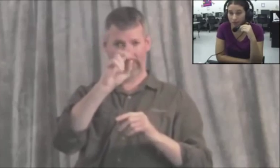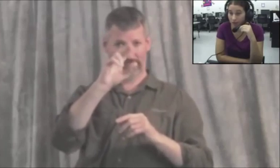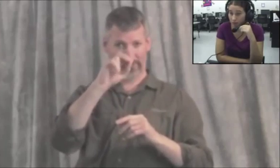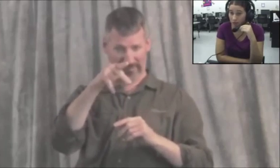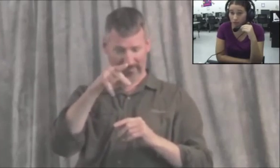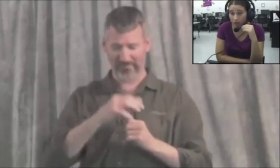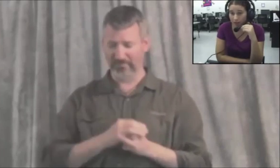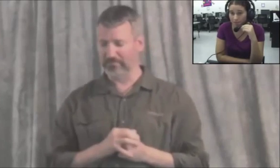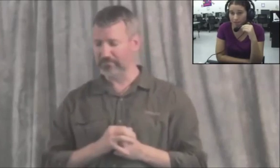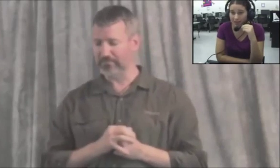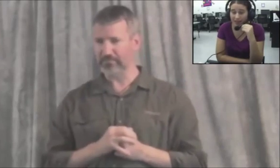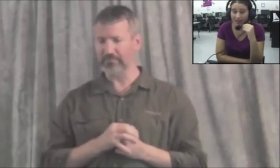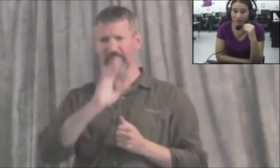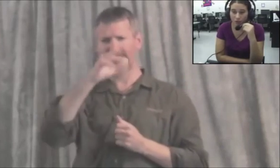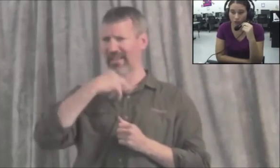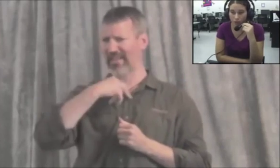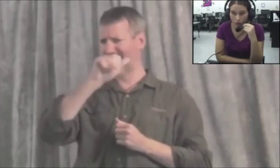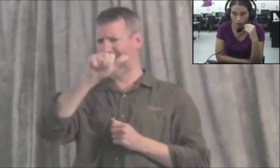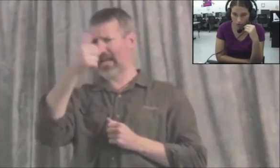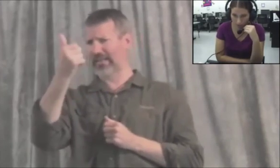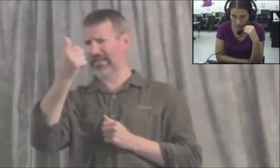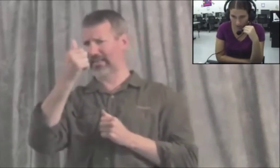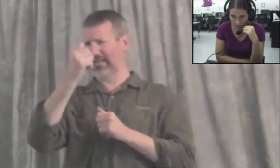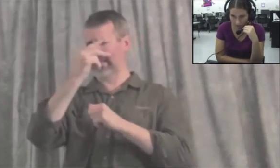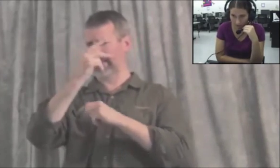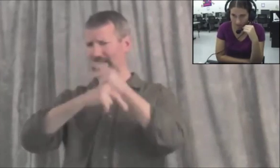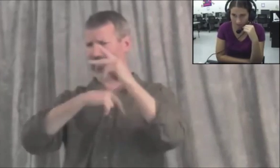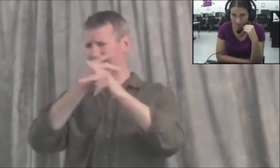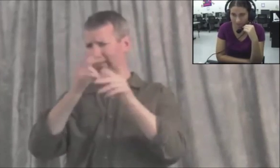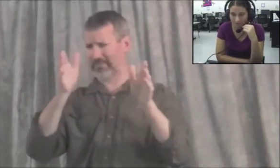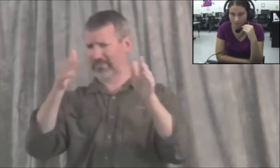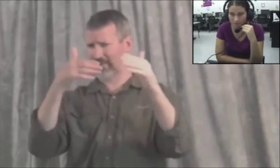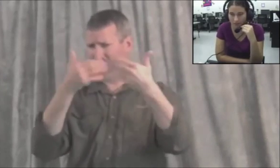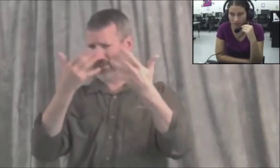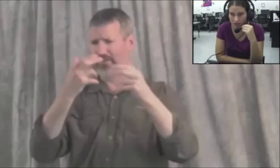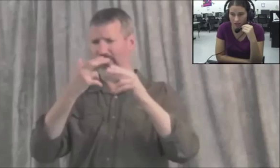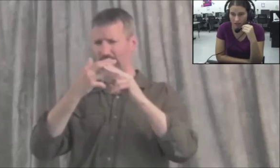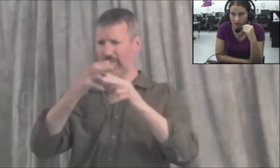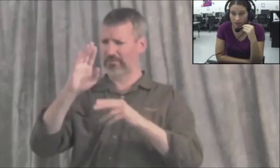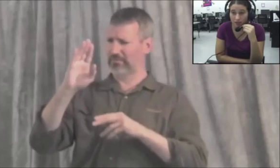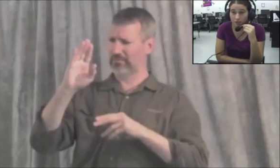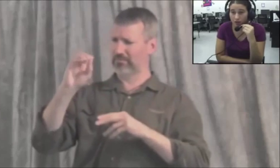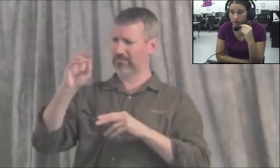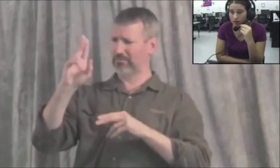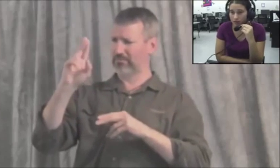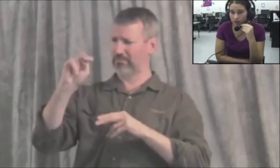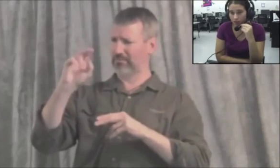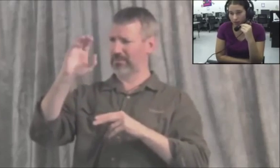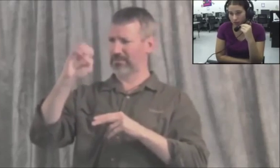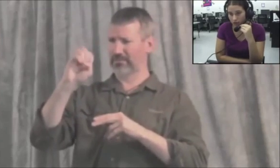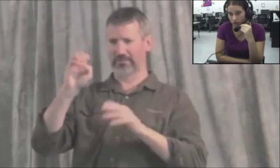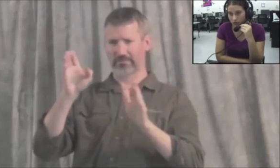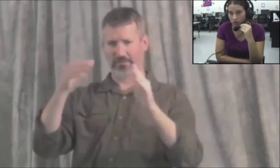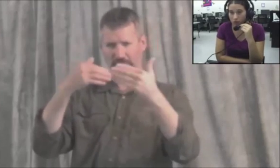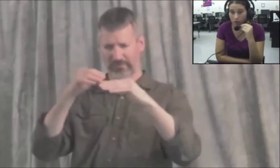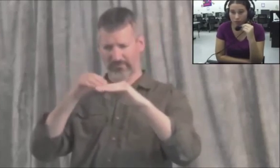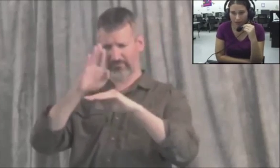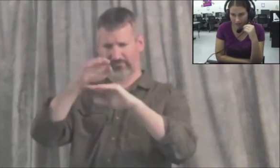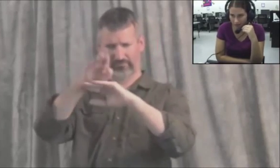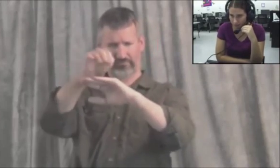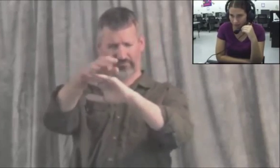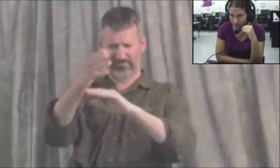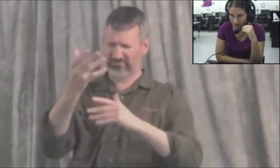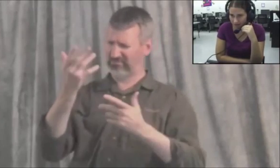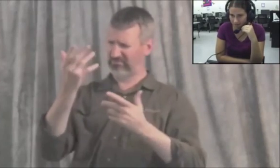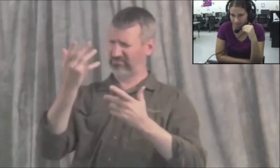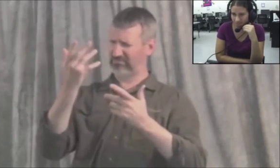points we were able to do that. And that's called the Muldrop box system. Another box system that we used was called the